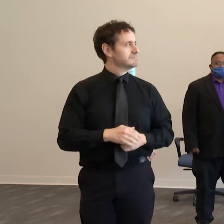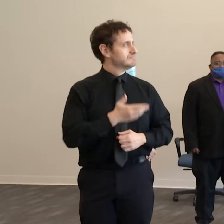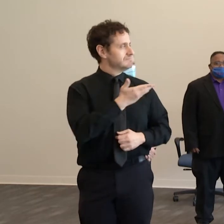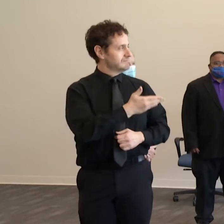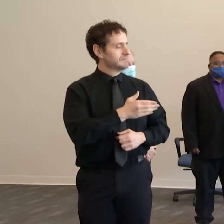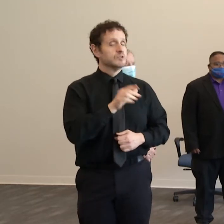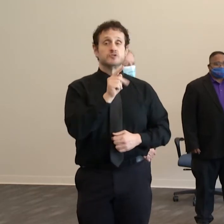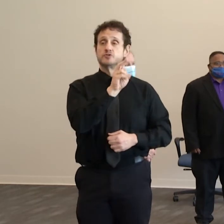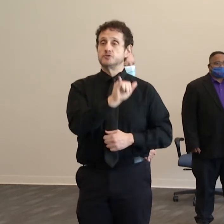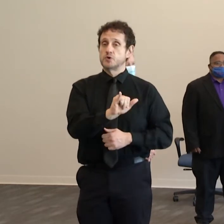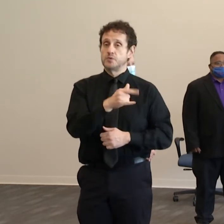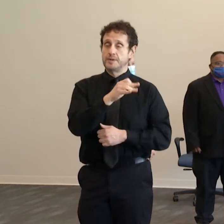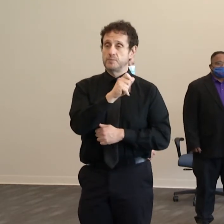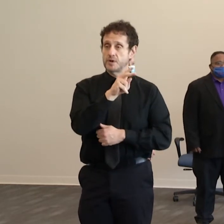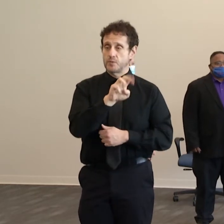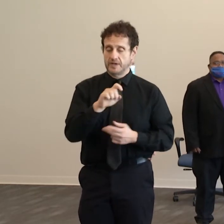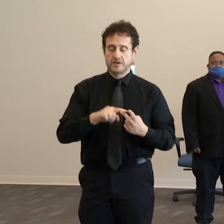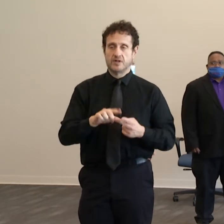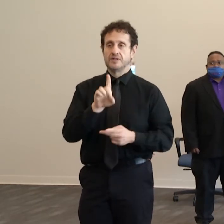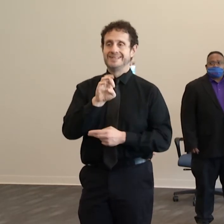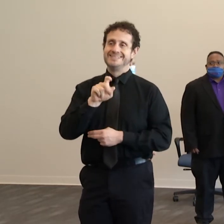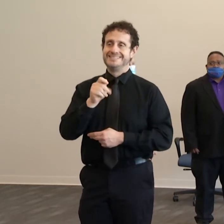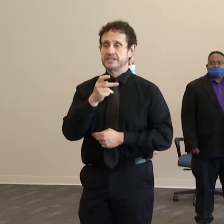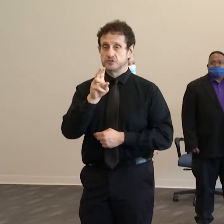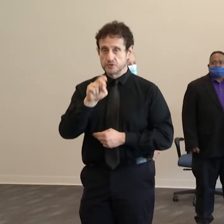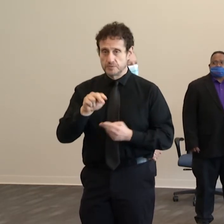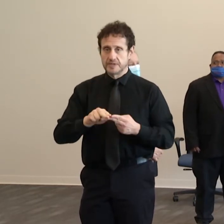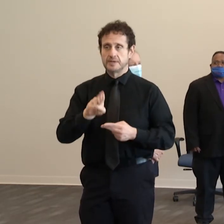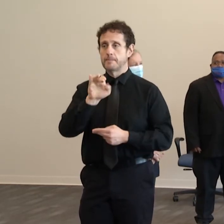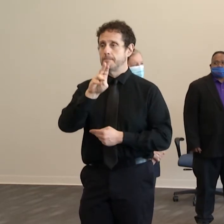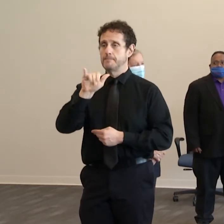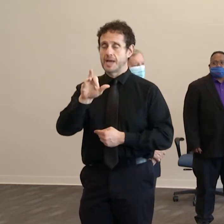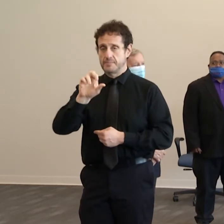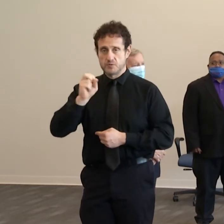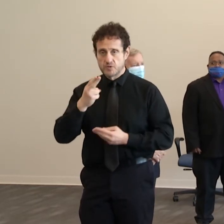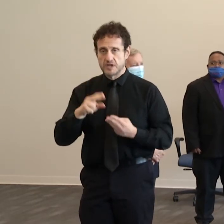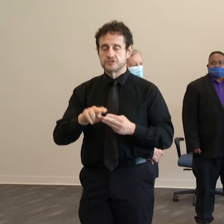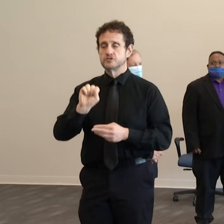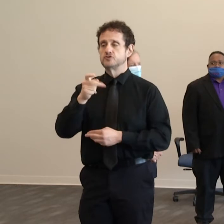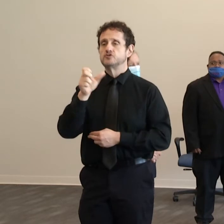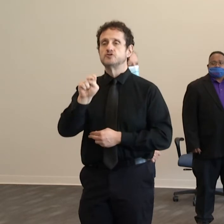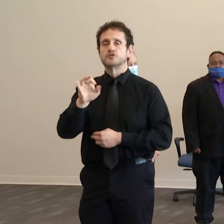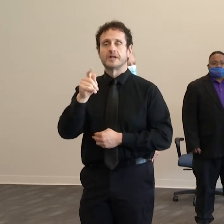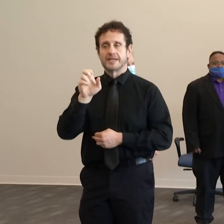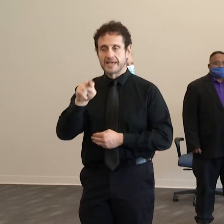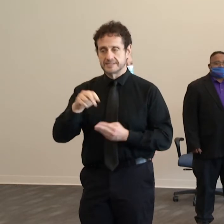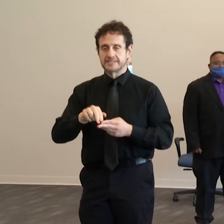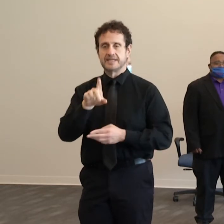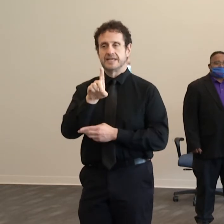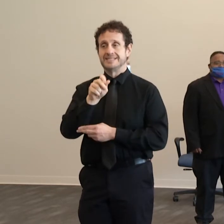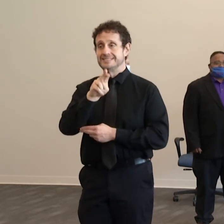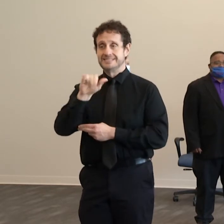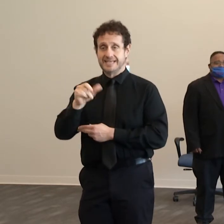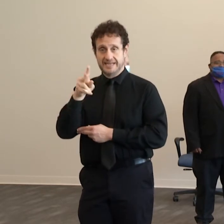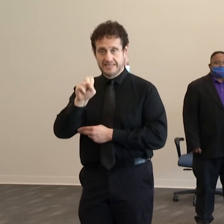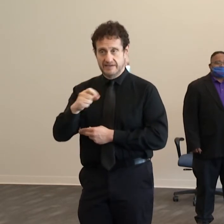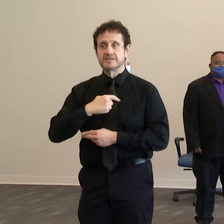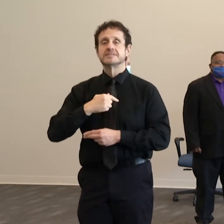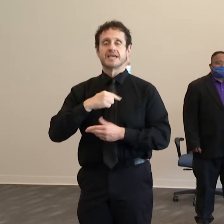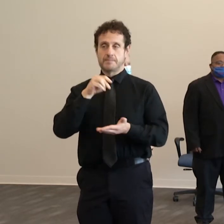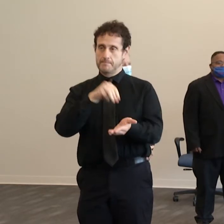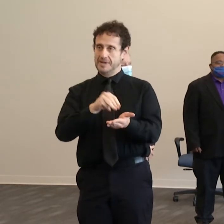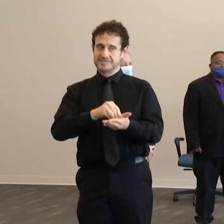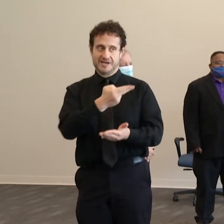Dick Durbin, Bobby Rush, Sean Casten, Danny Davis and his and my doctor, Dr.